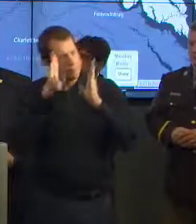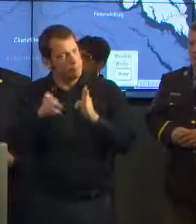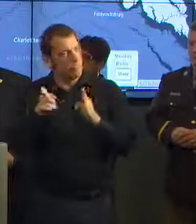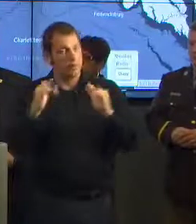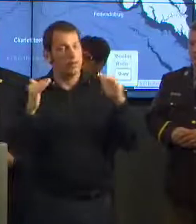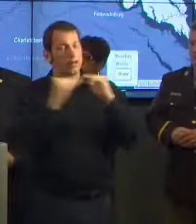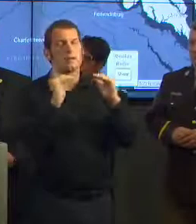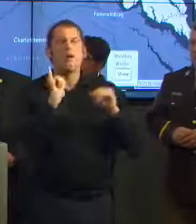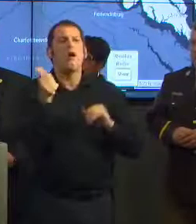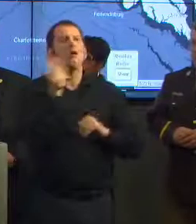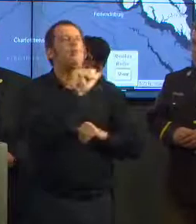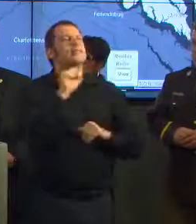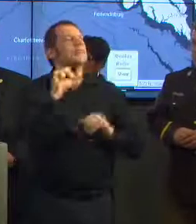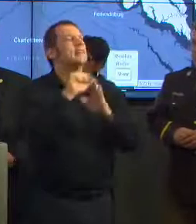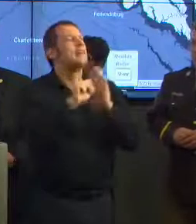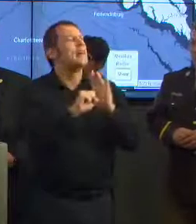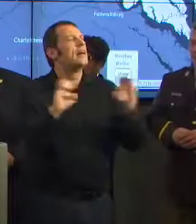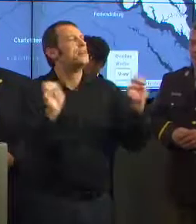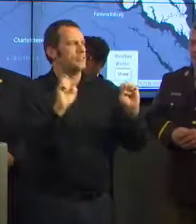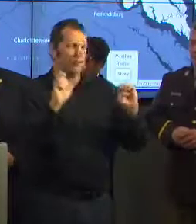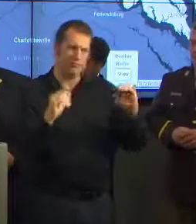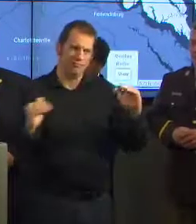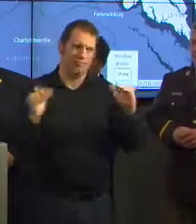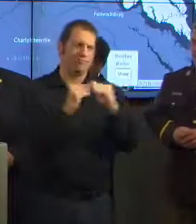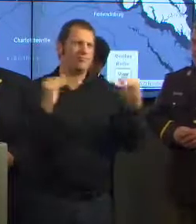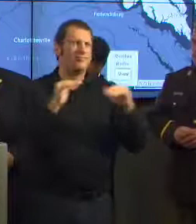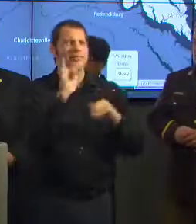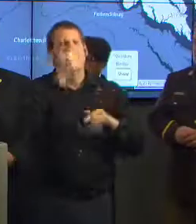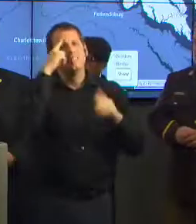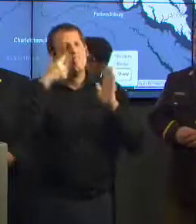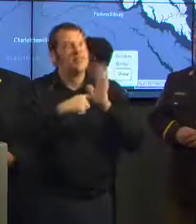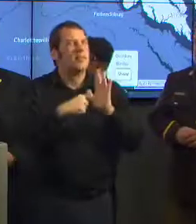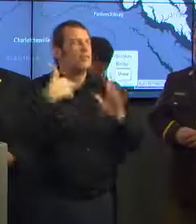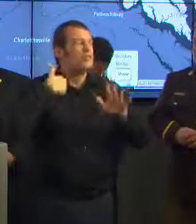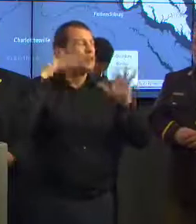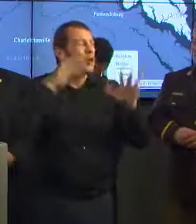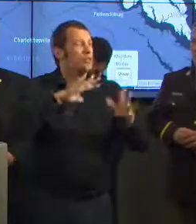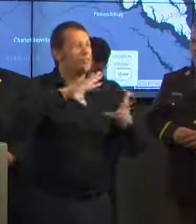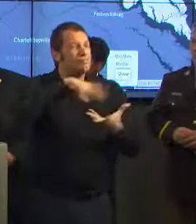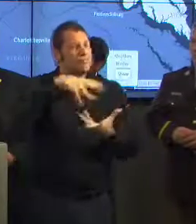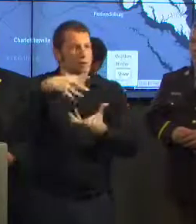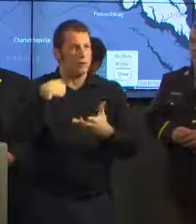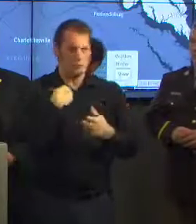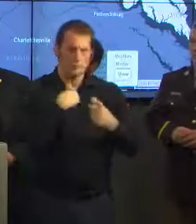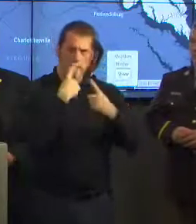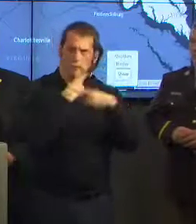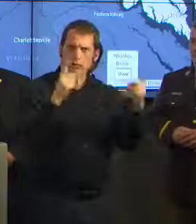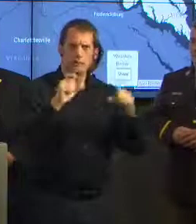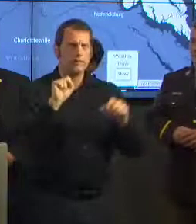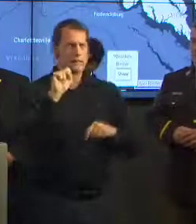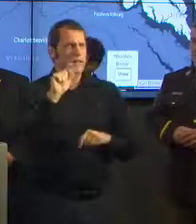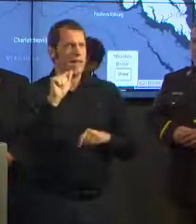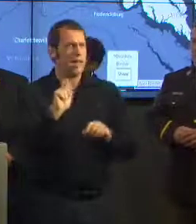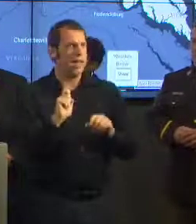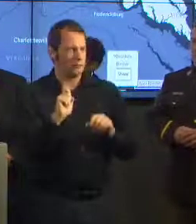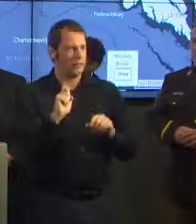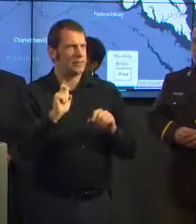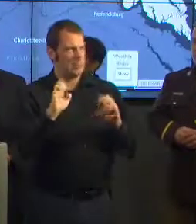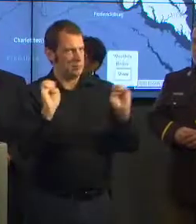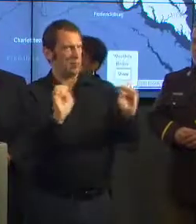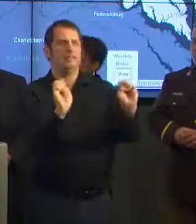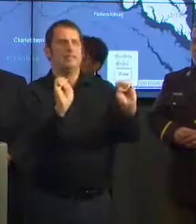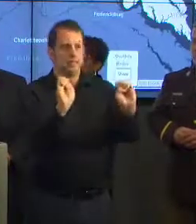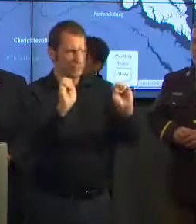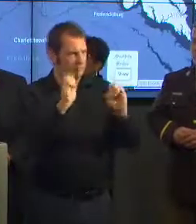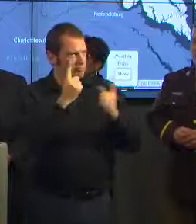moments from now, I will be signing an executive order declaring a state of emergency in the response to